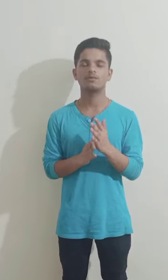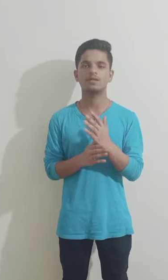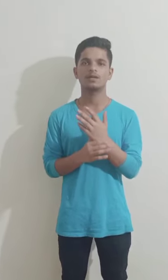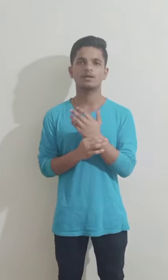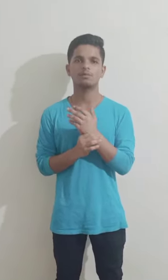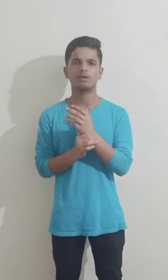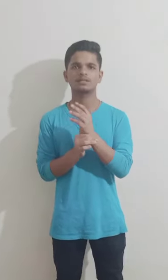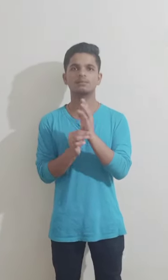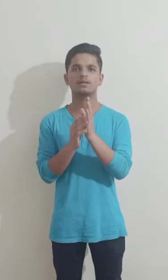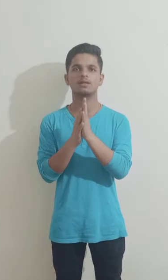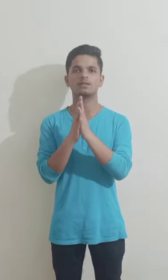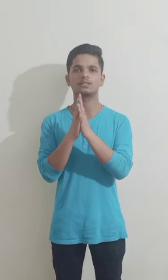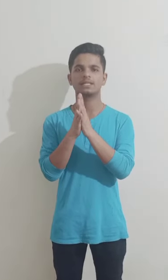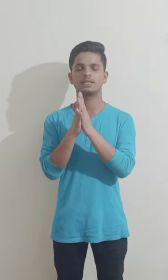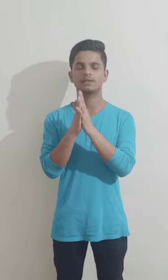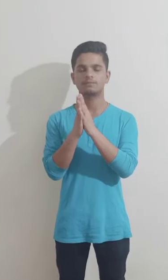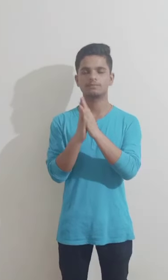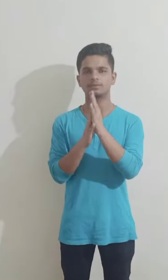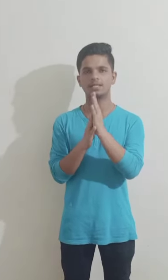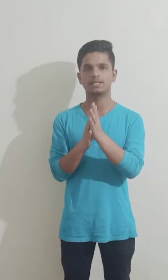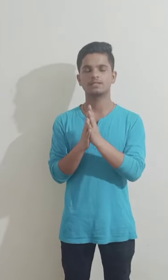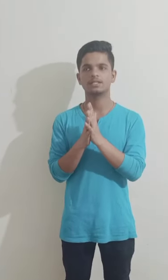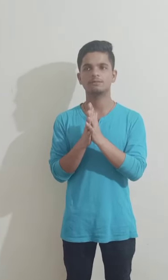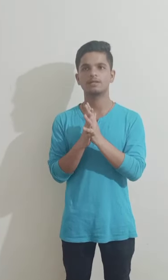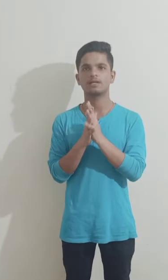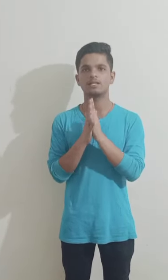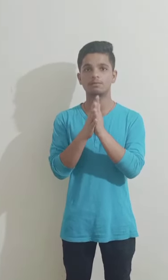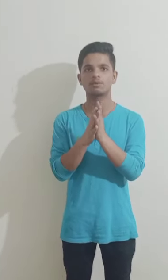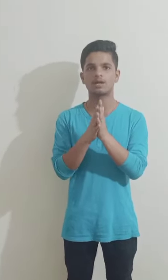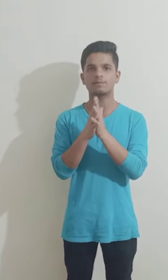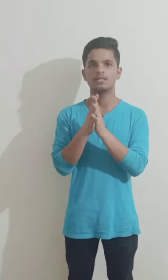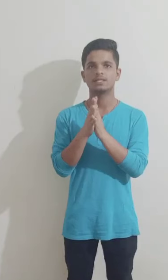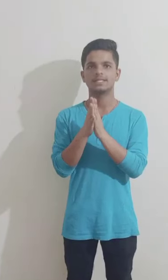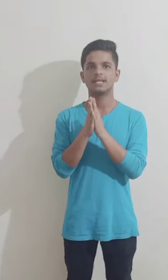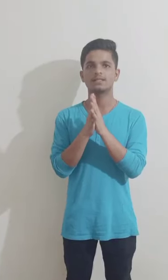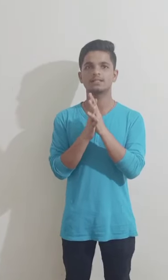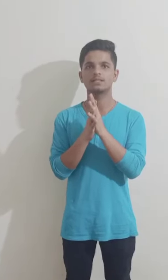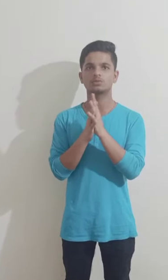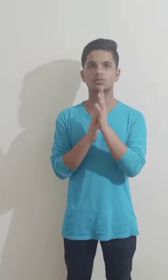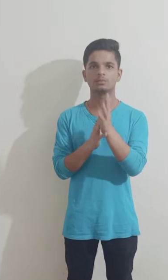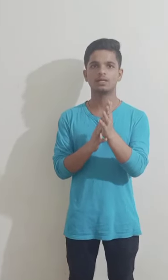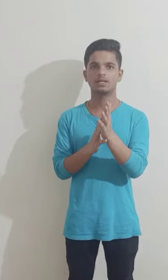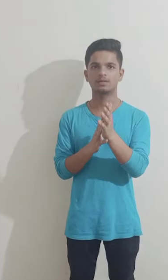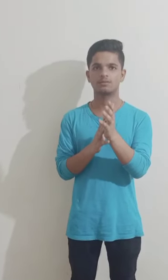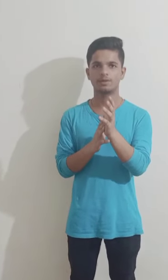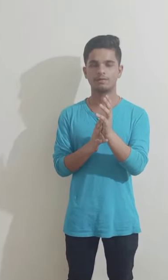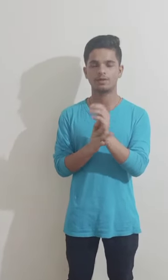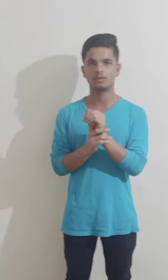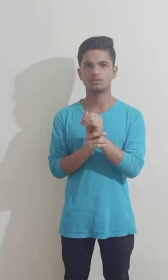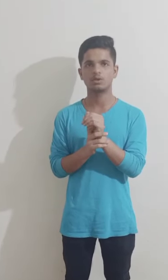for example in a program there are the two objects